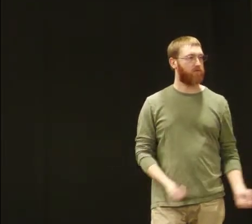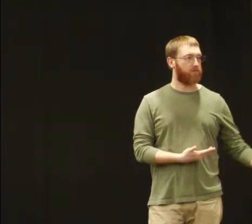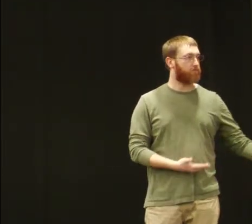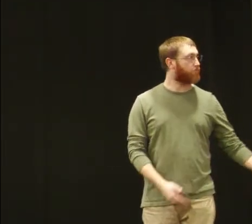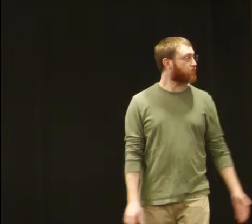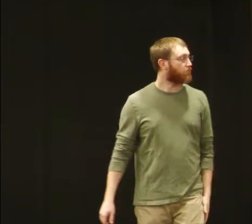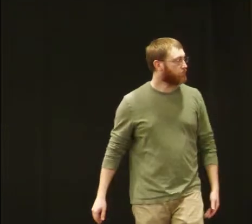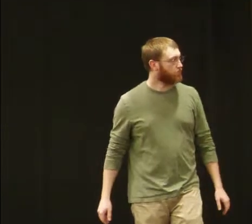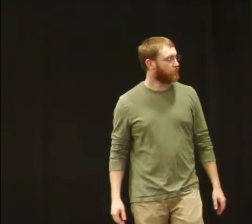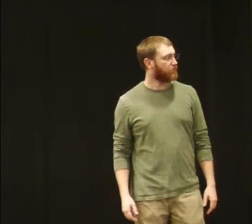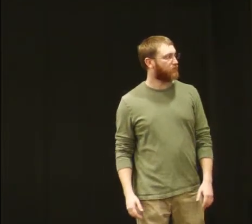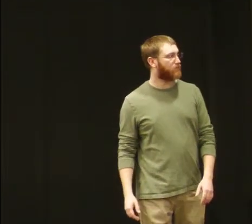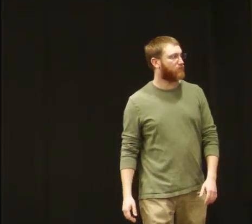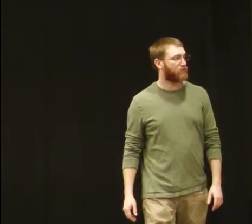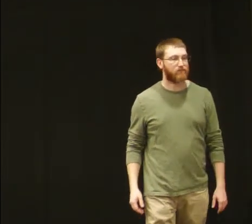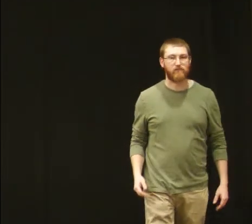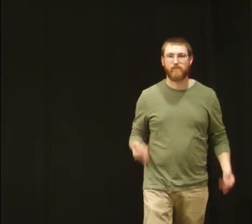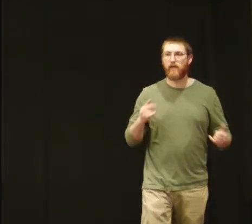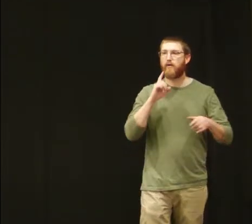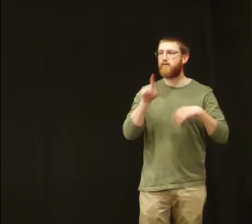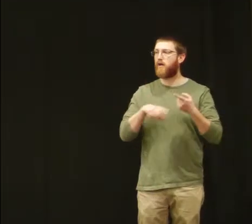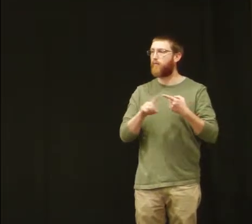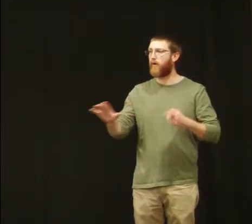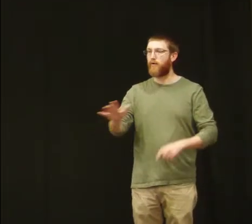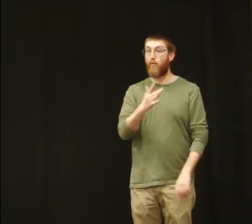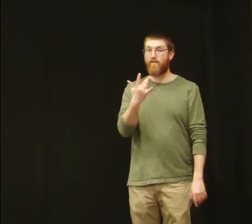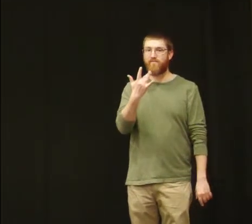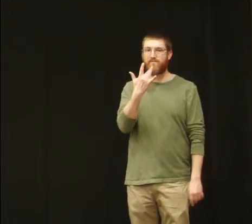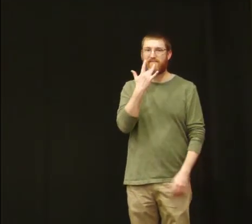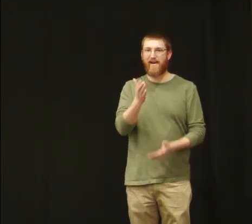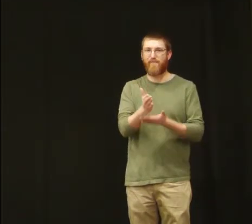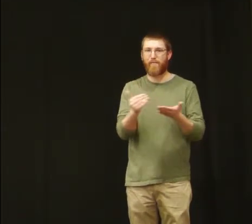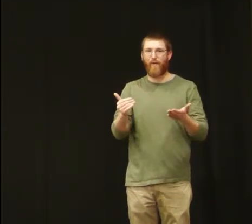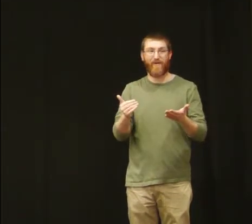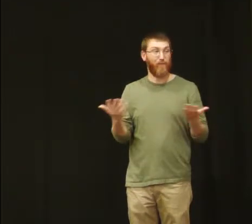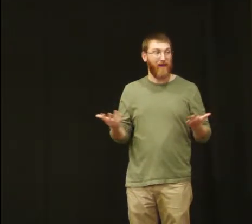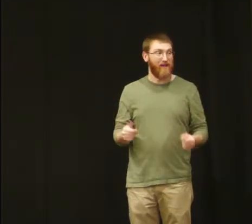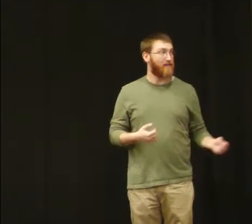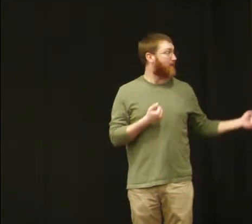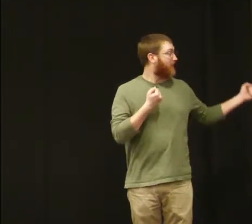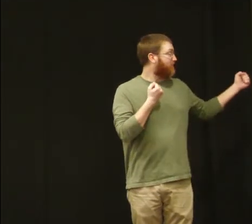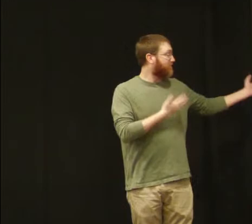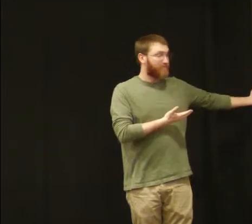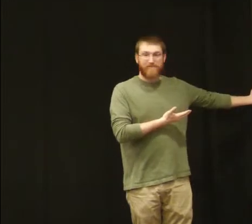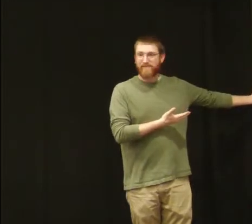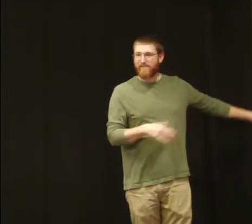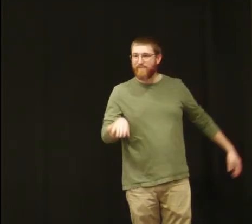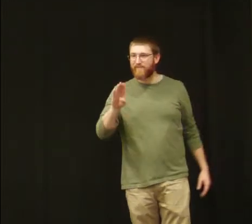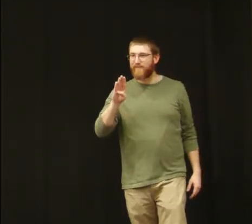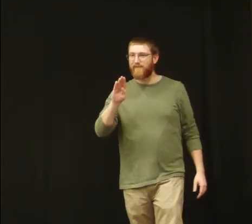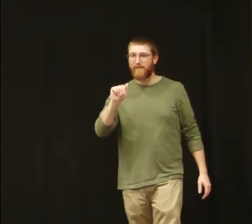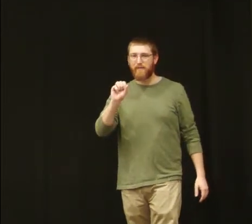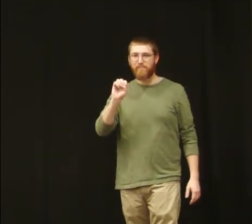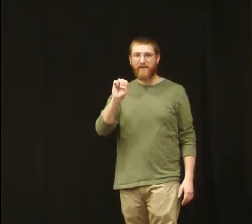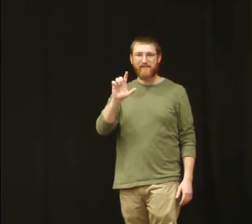Christina. We're gonna talk about your favorite part, which is baseline data. This is different than